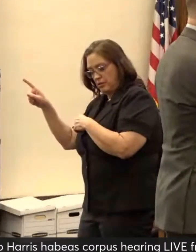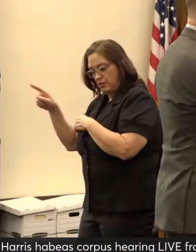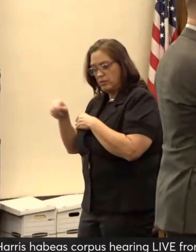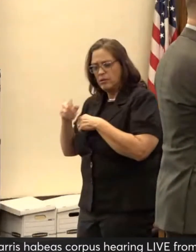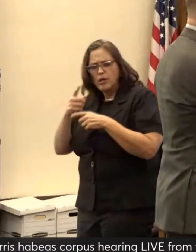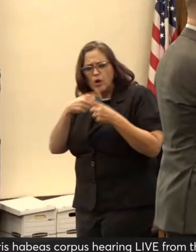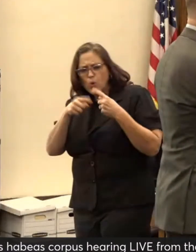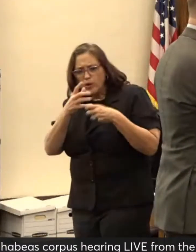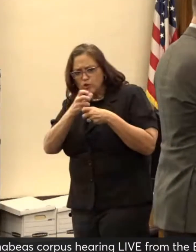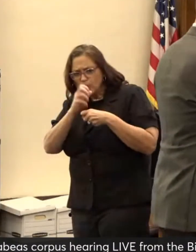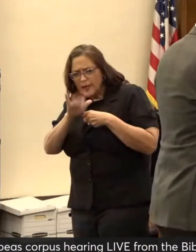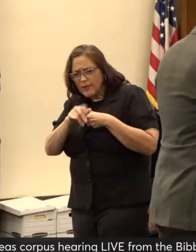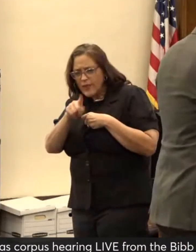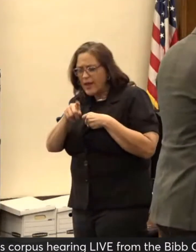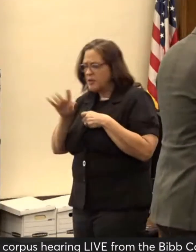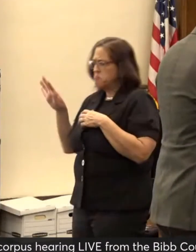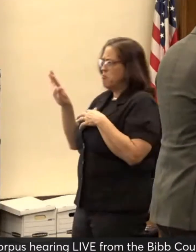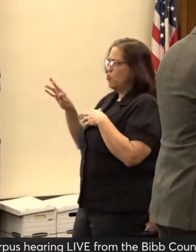around 2012,